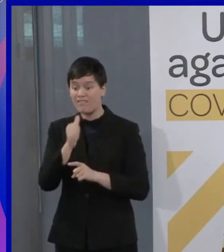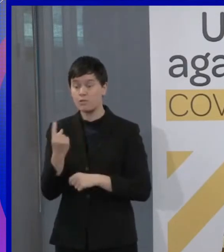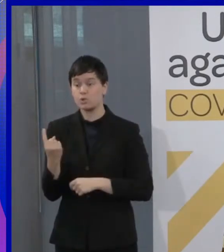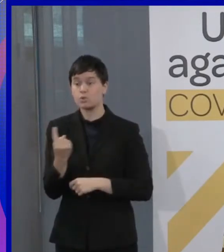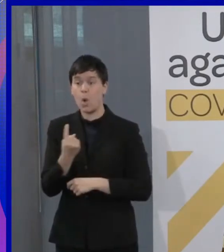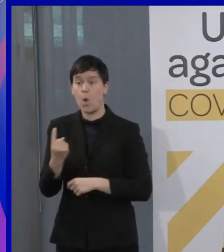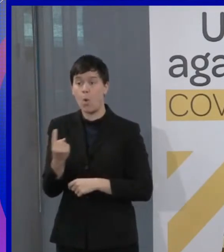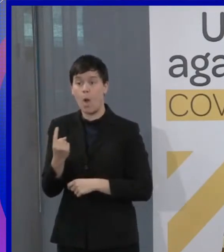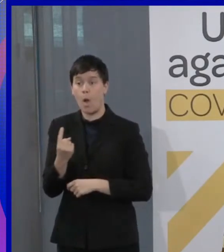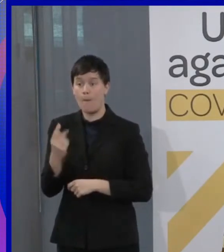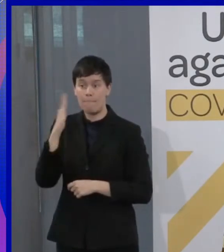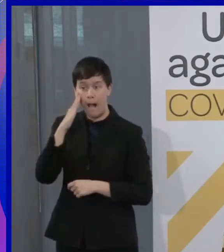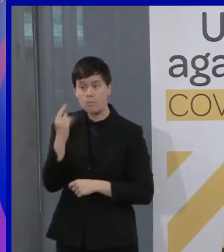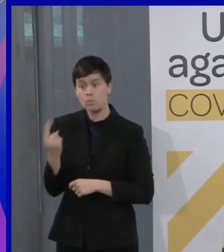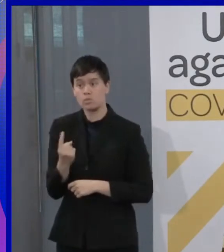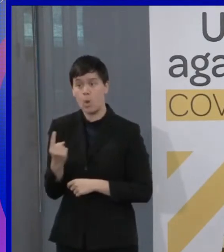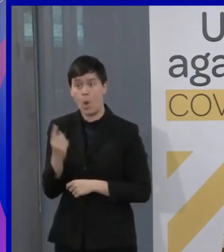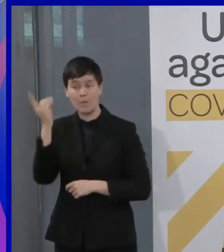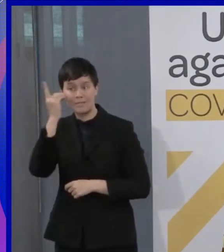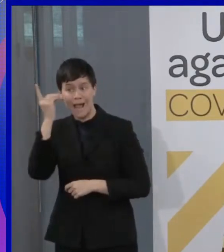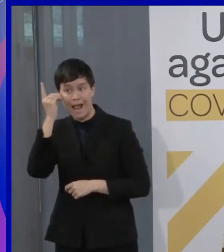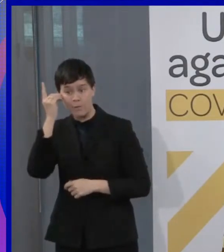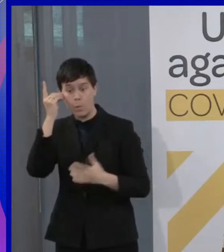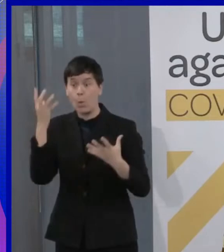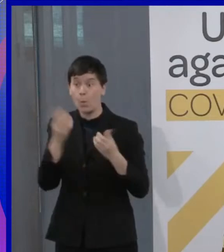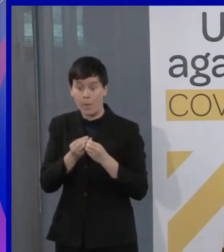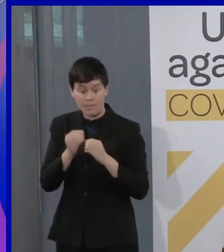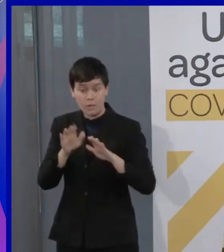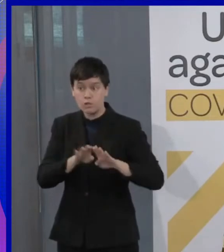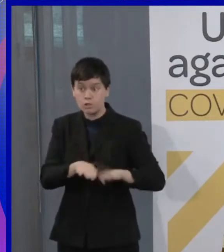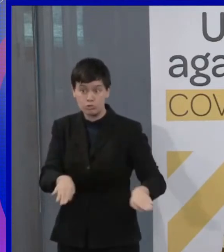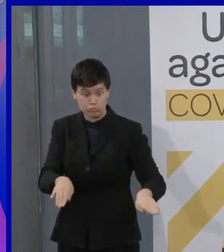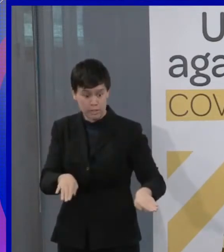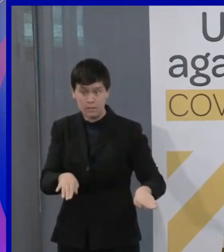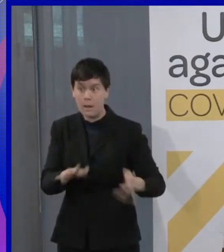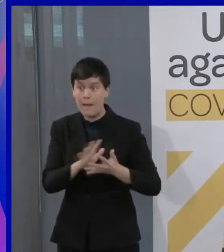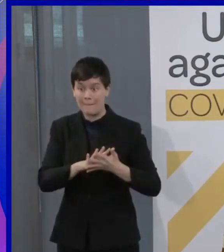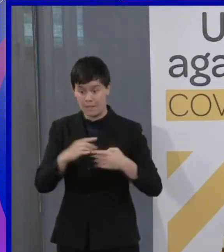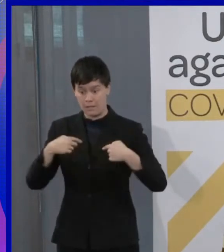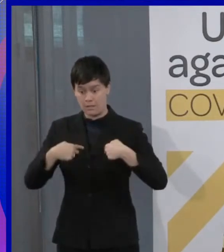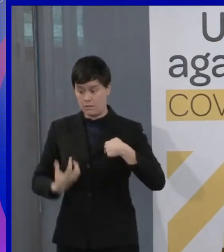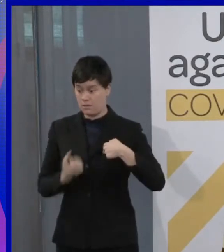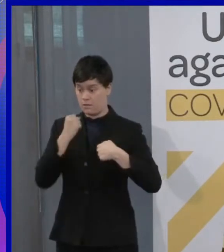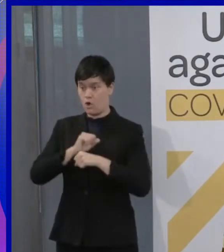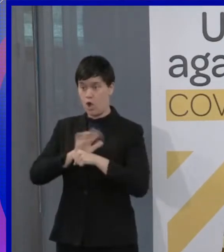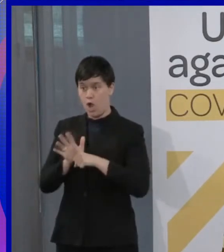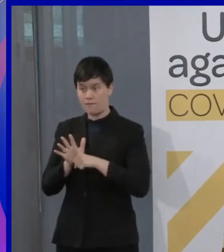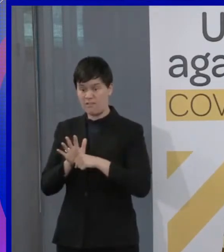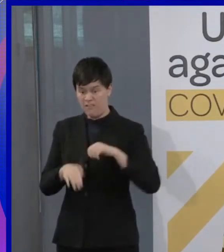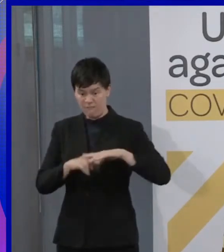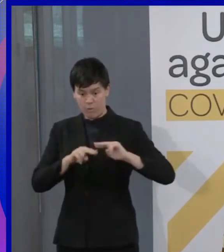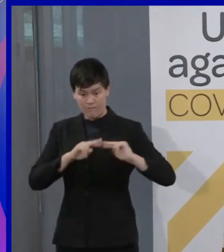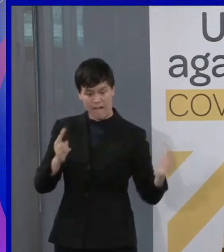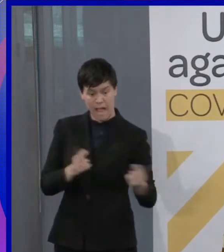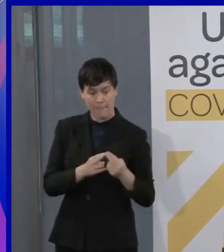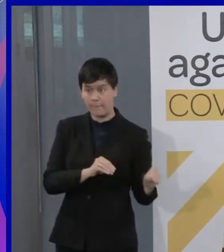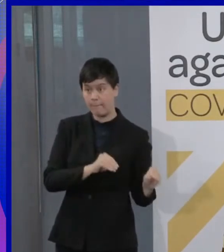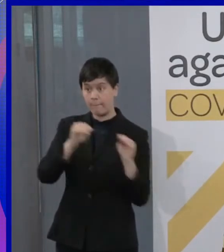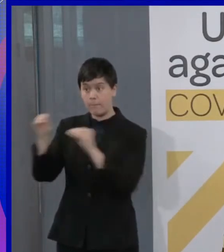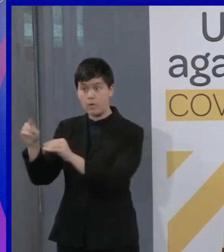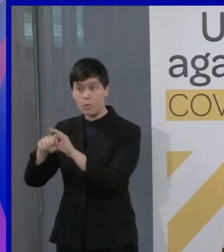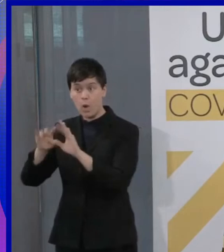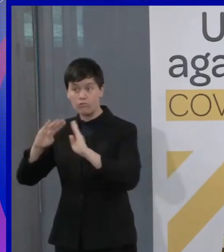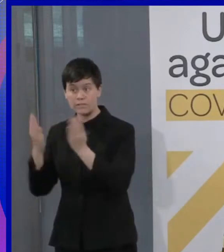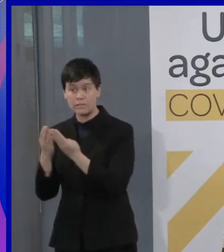quarantine with you? What we're generally trying to do is encourage, especially where it's helpful for